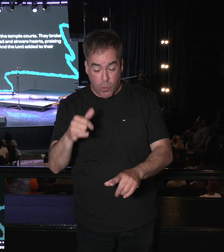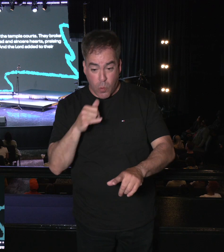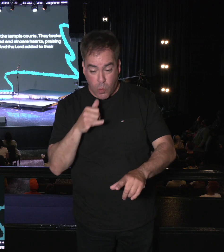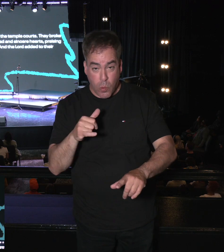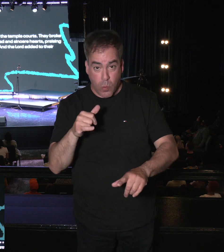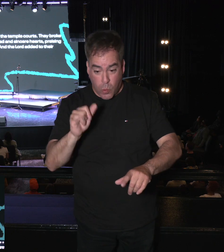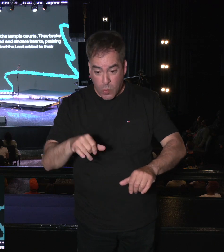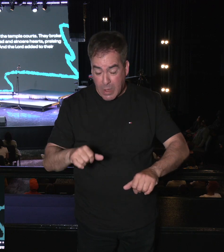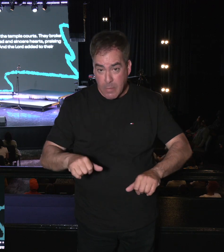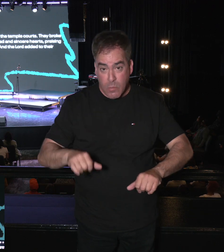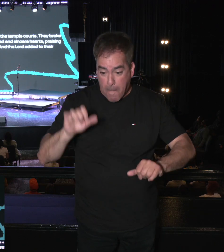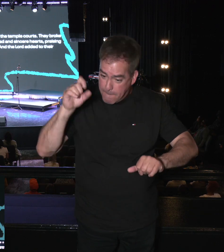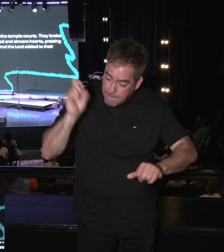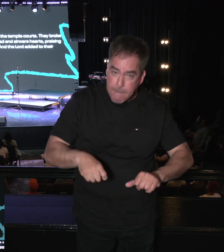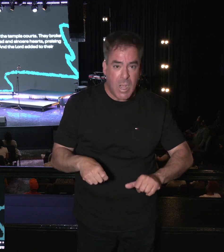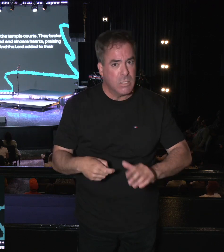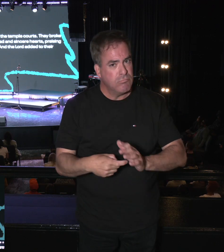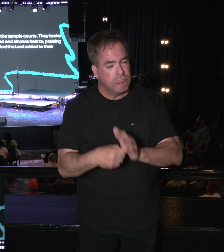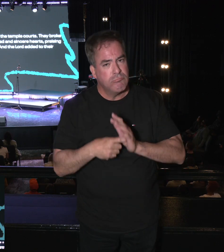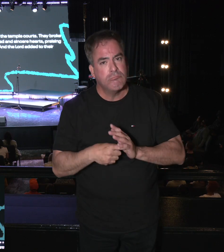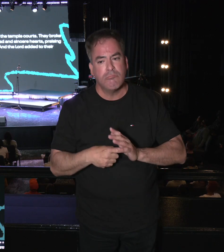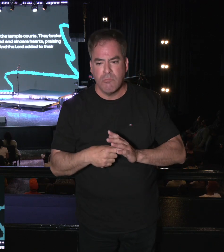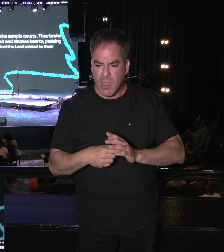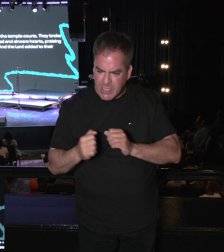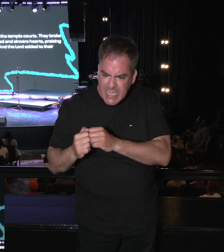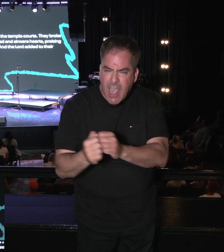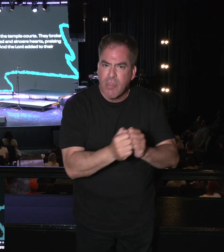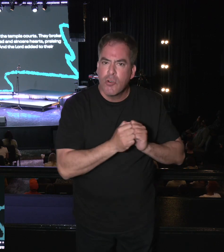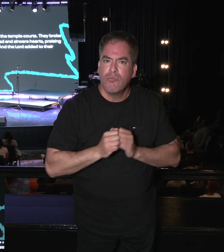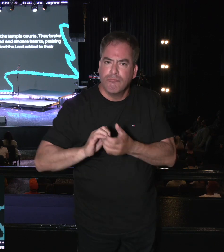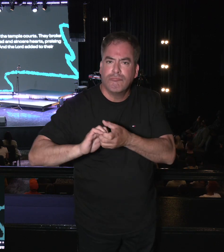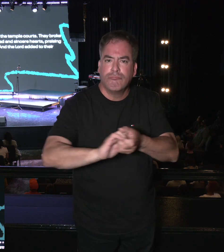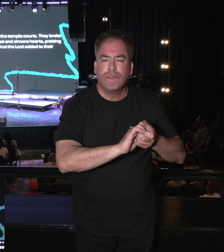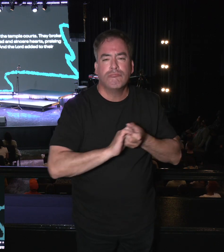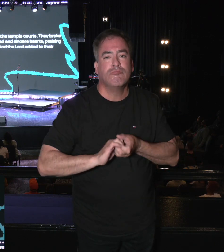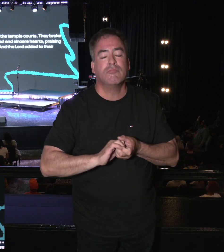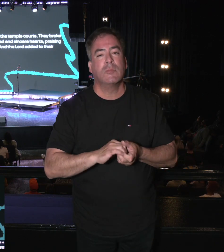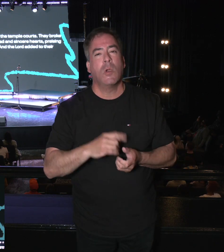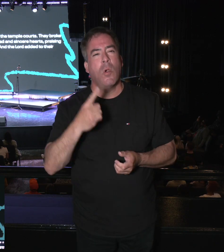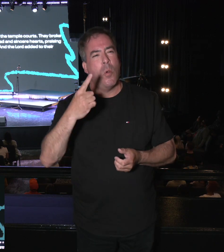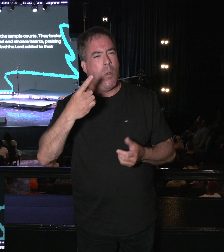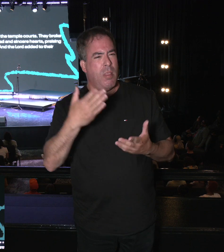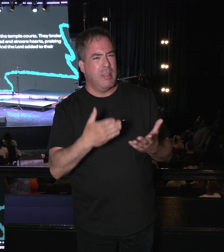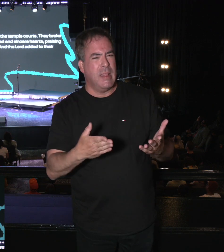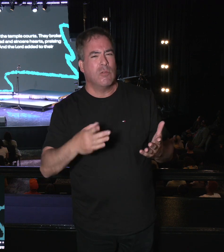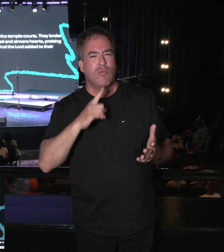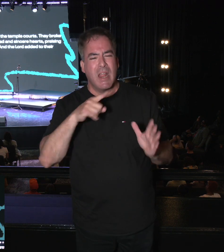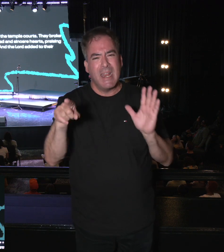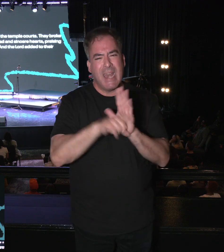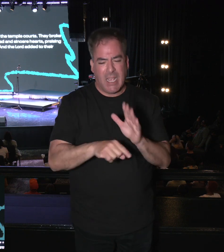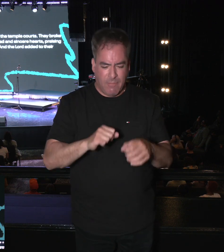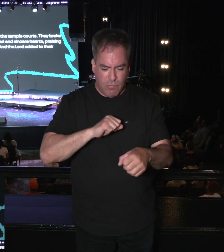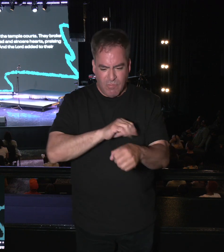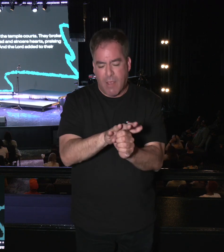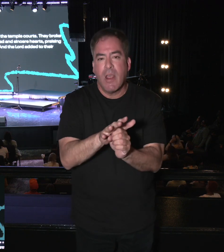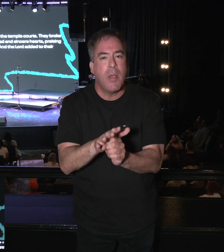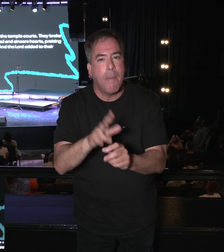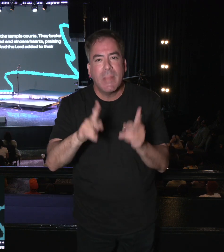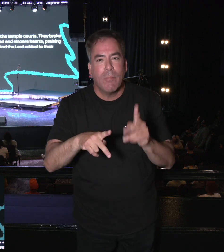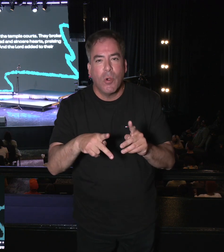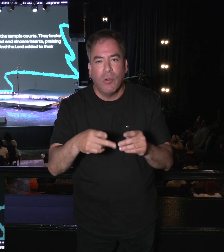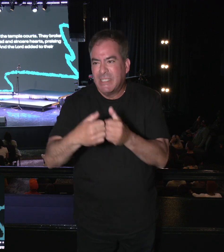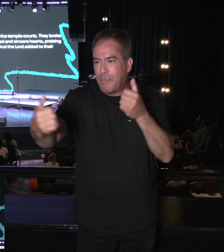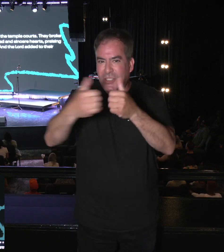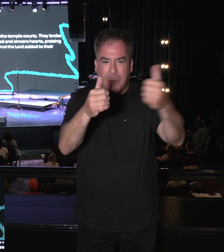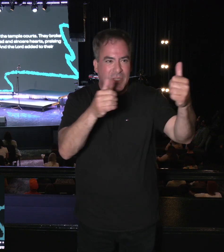meeting together. It's strength in numbers. One of the worst things about COVID besides the health threat was the lack of gathering. And not just for